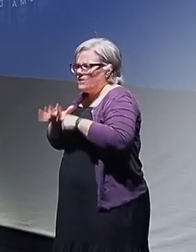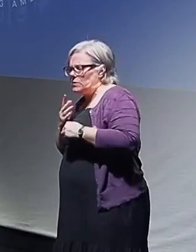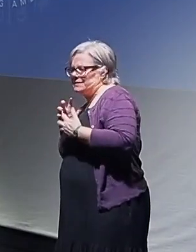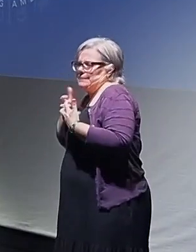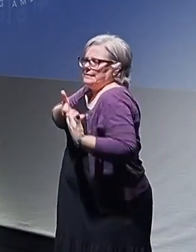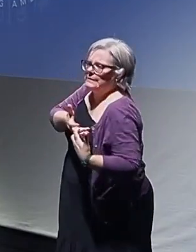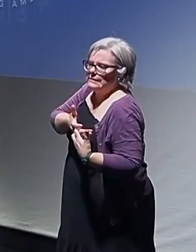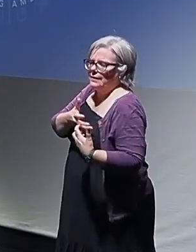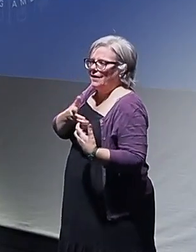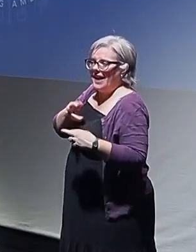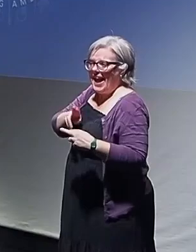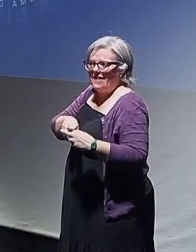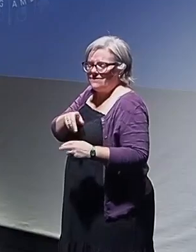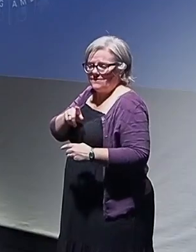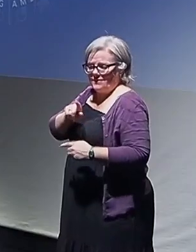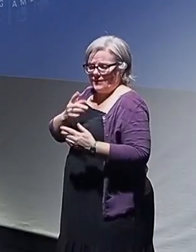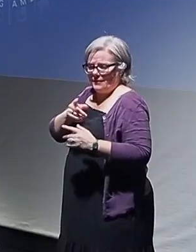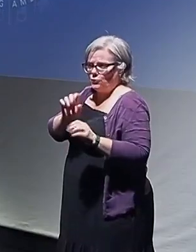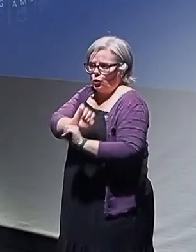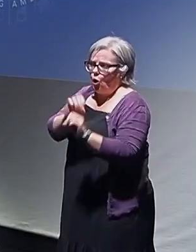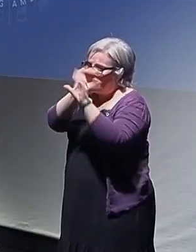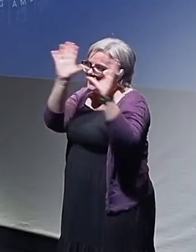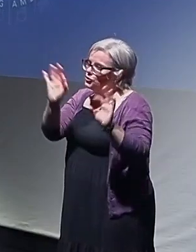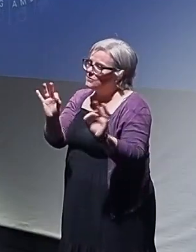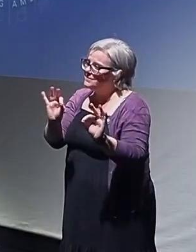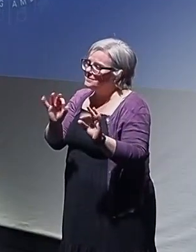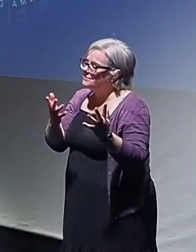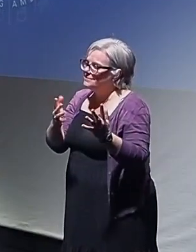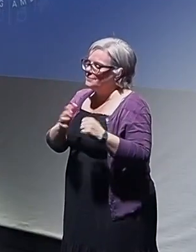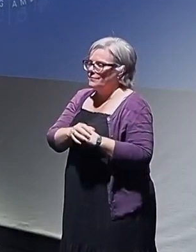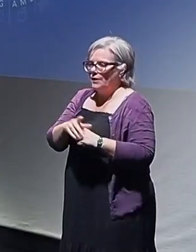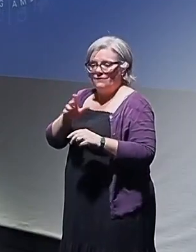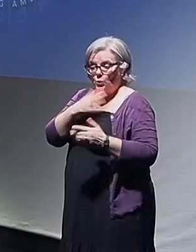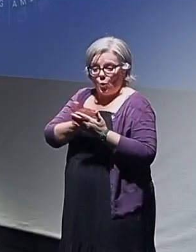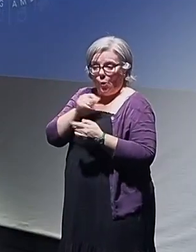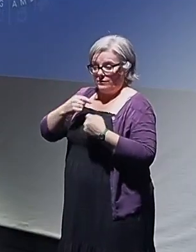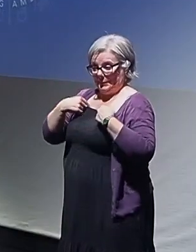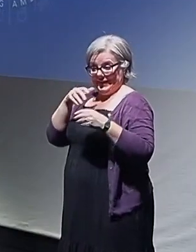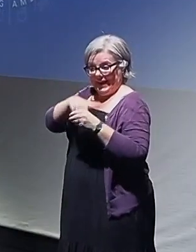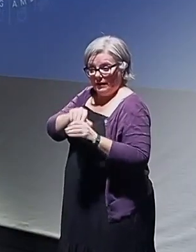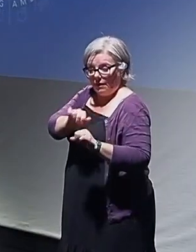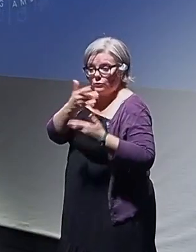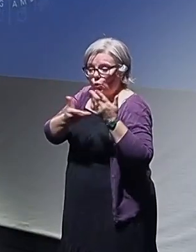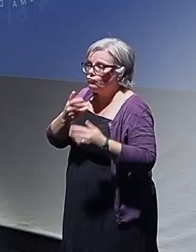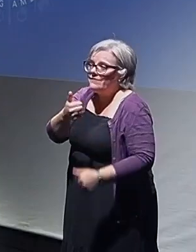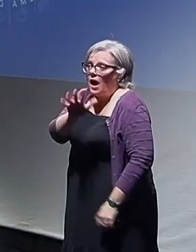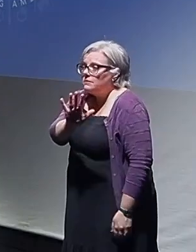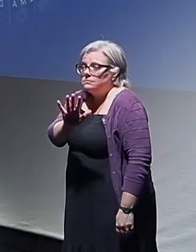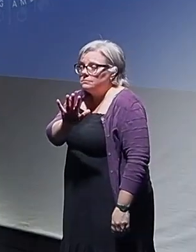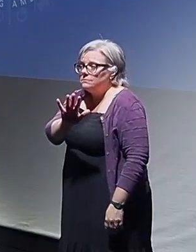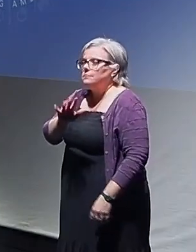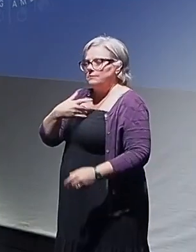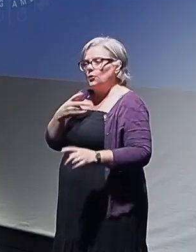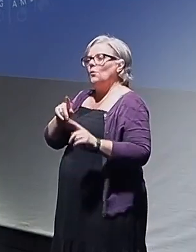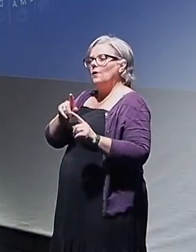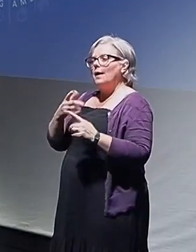something if it's against your vision of what you want this story to be or who you perceive this character to be. So now I have a real kind of